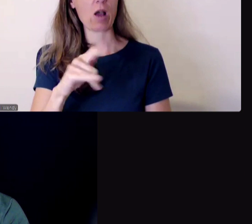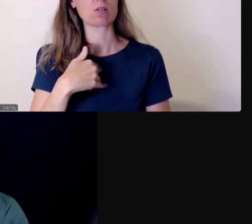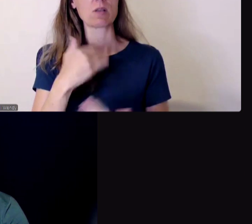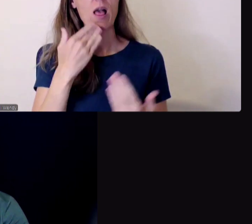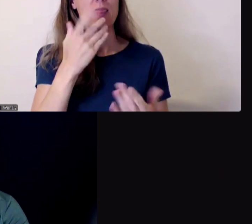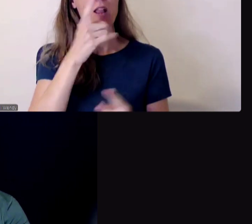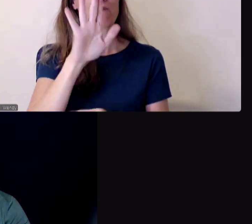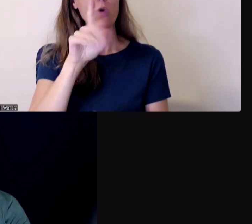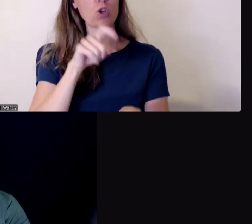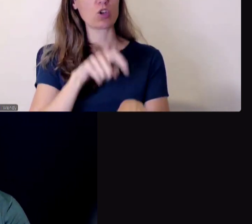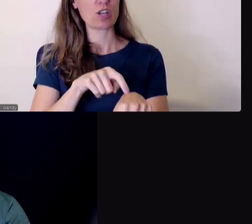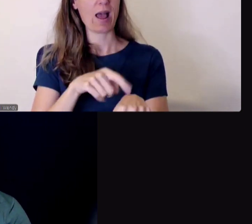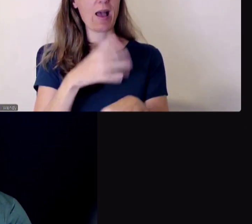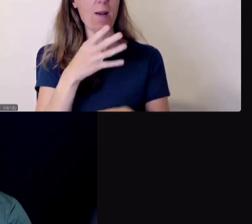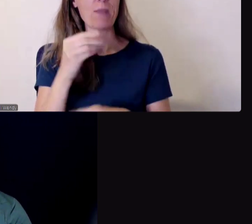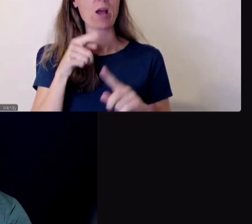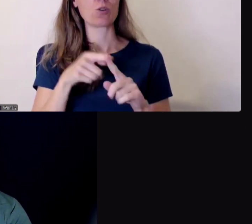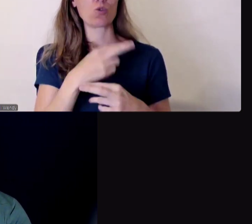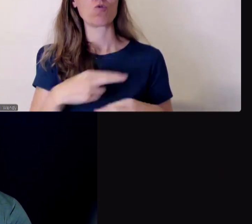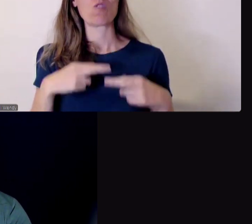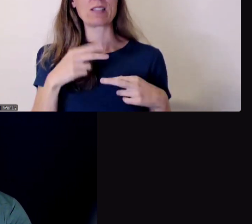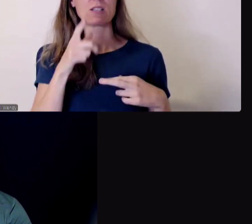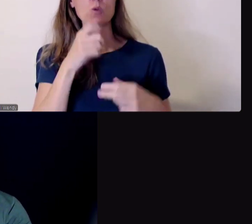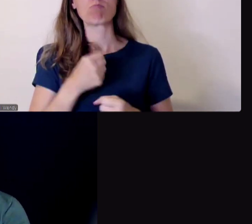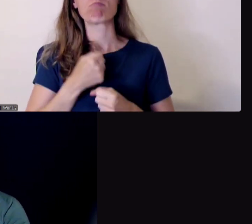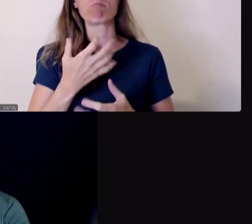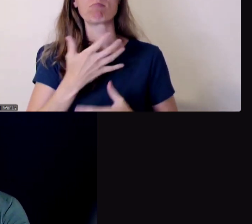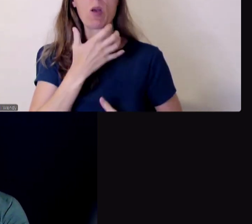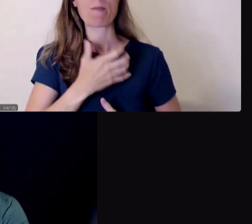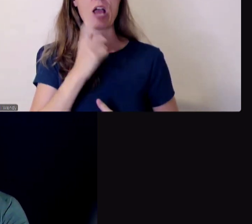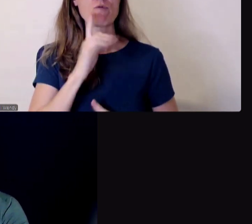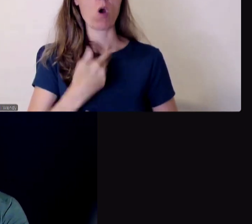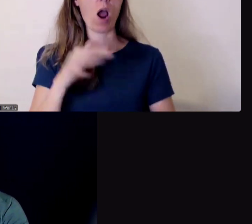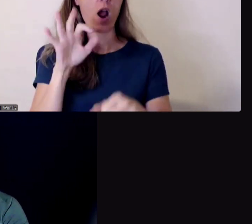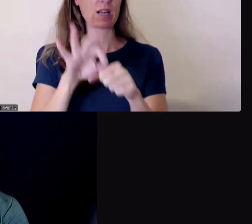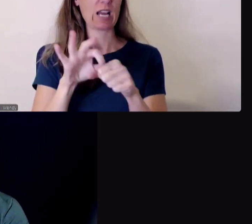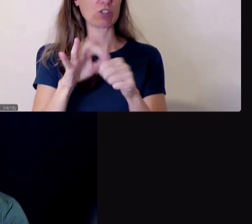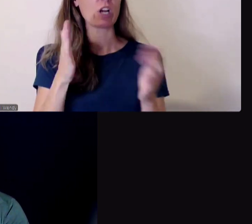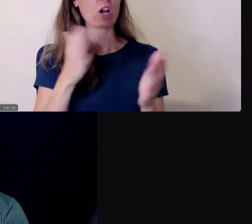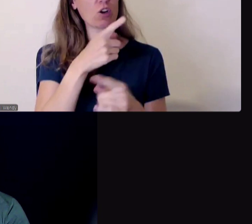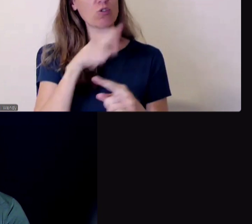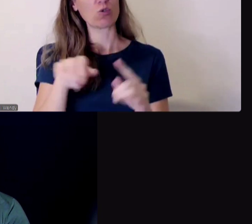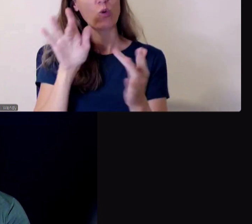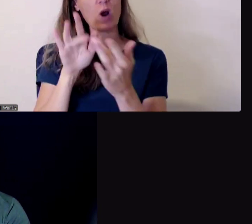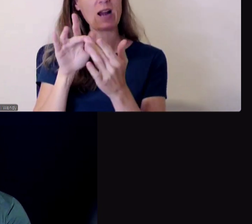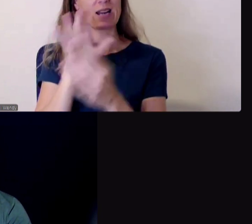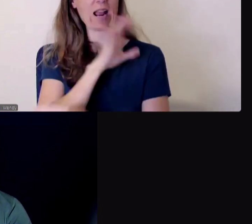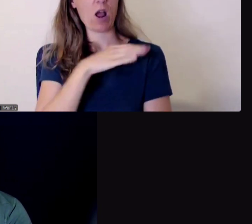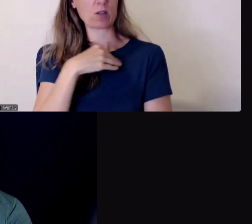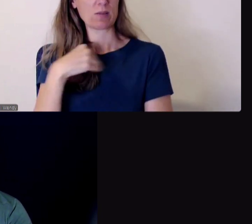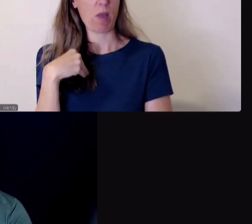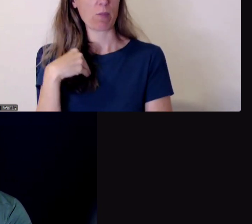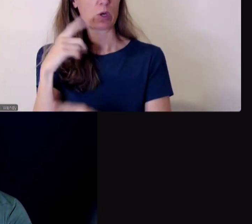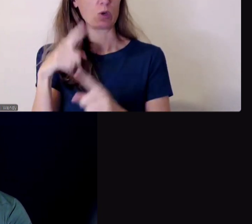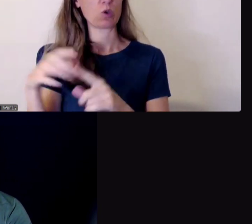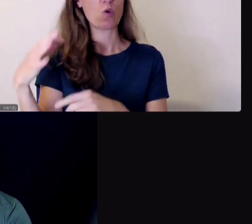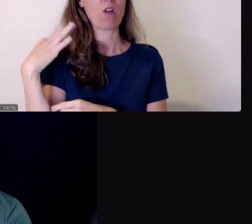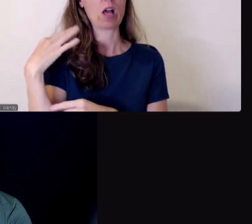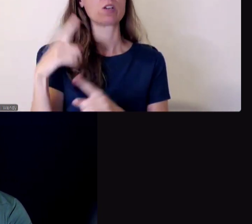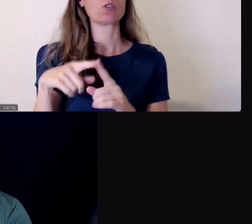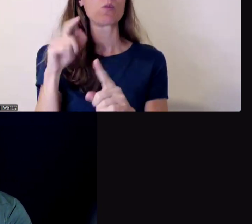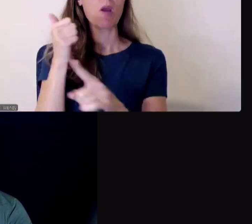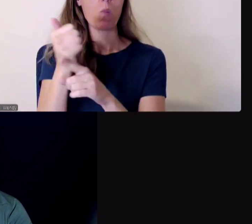have expressed such passion about our elections, I encourage you to contact your council member to volunteer to be appointed to the vacant seat of the Board of Election